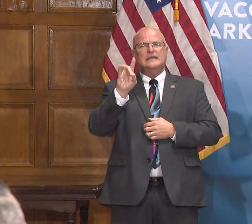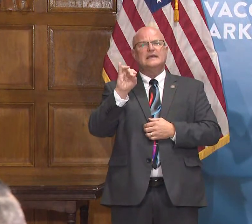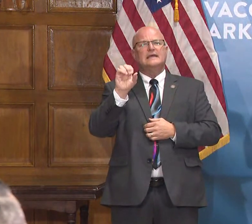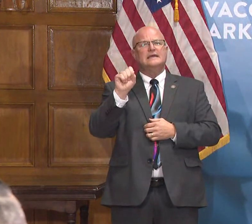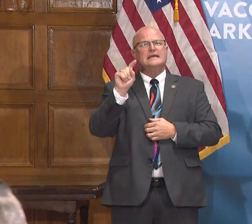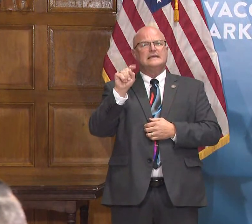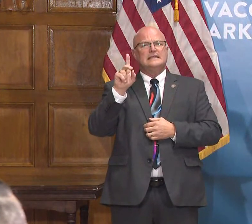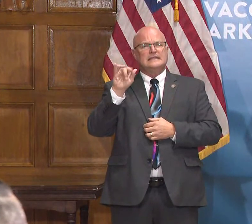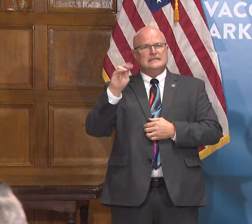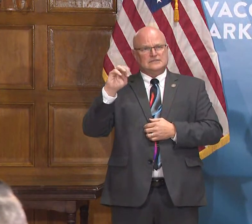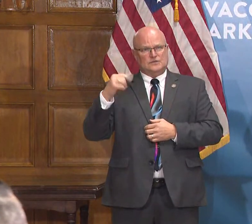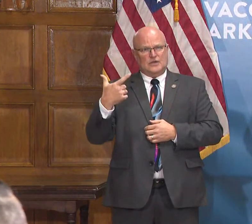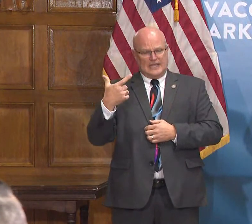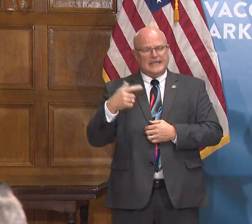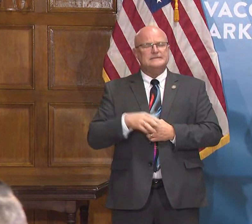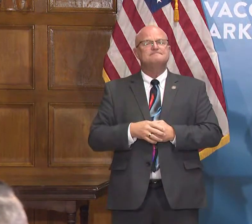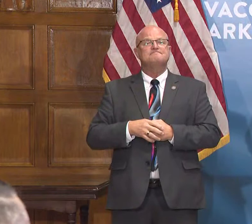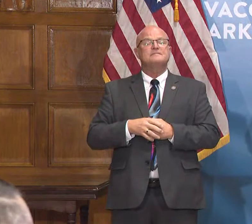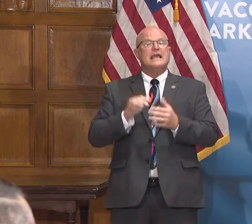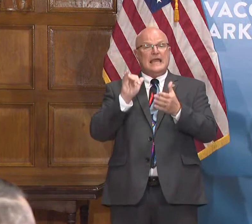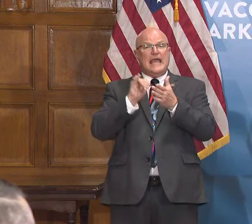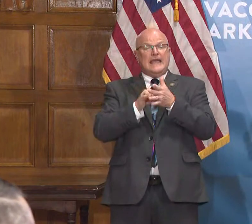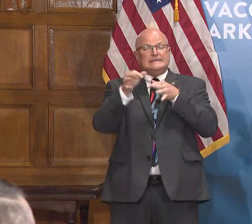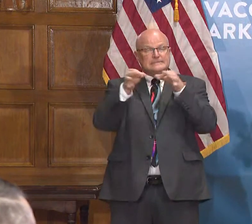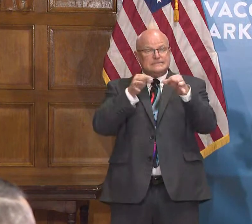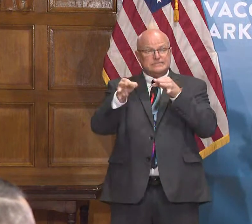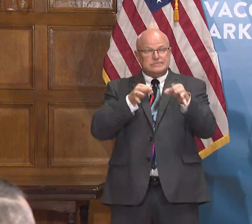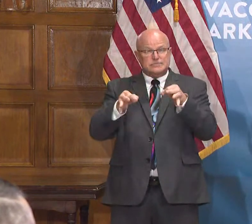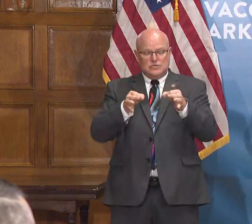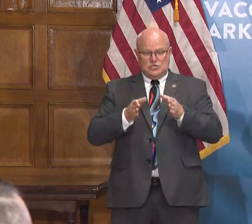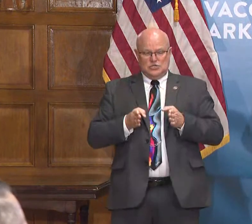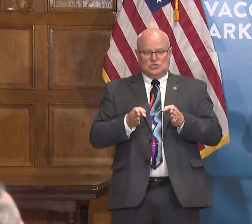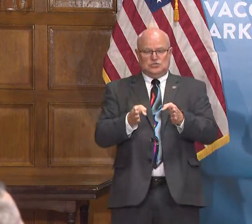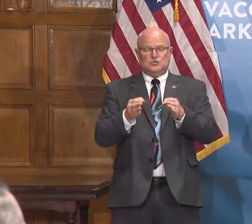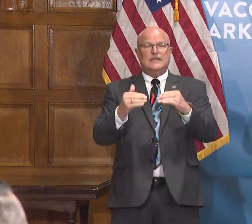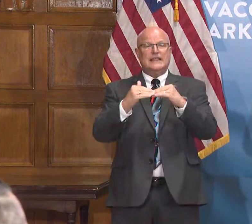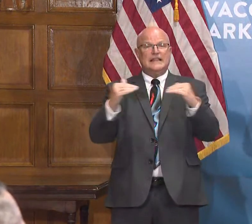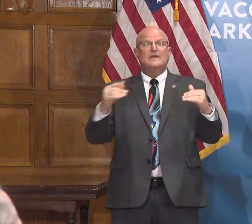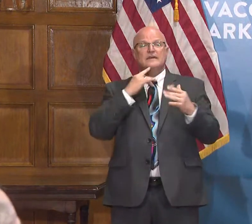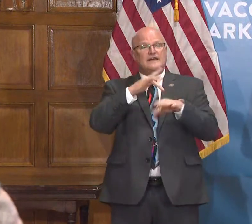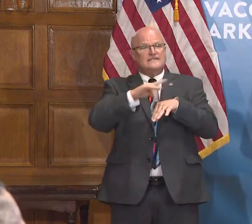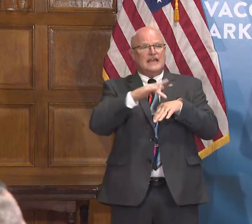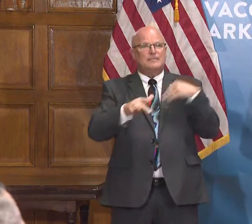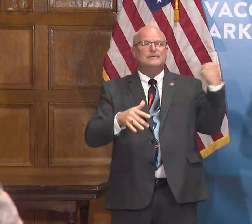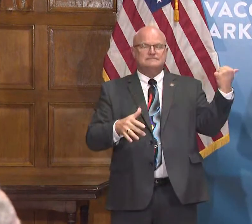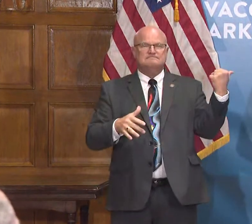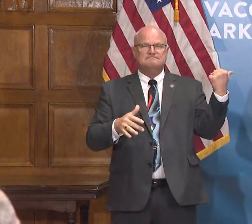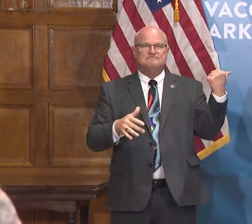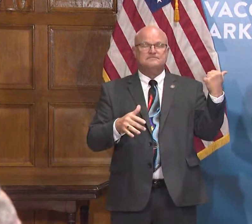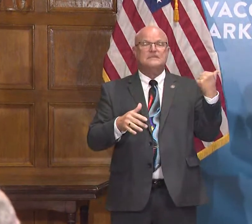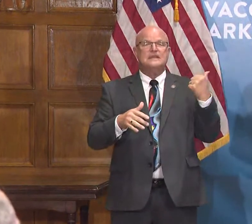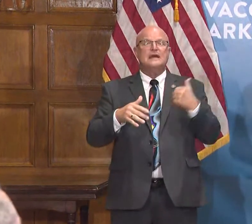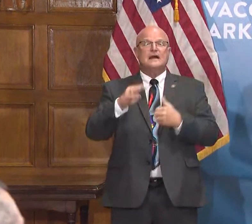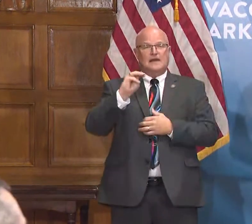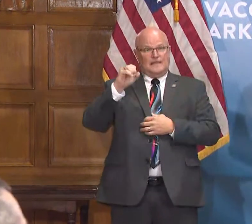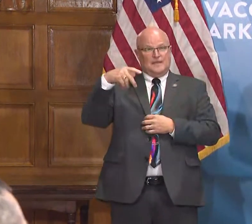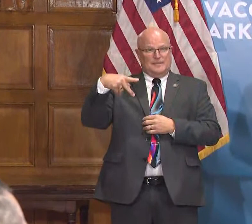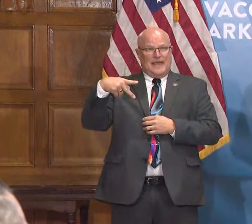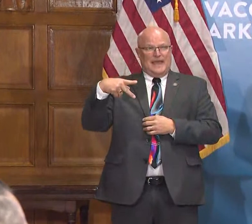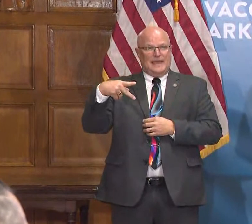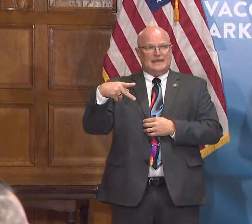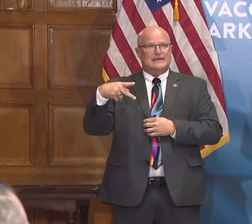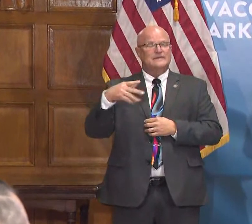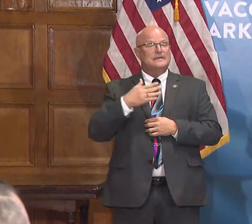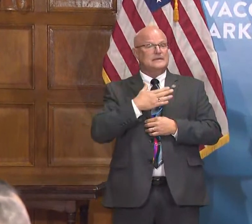wanted to announce today that that level of detail at street level is available on the interactive map at